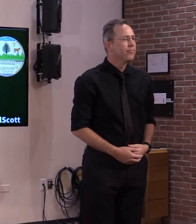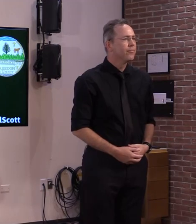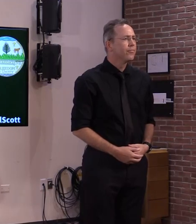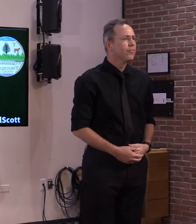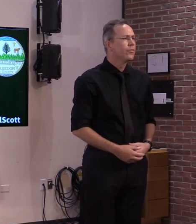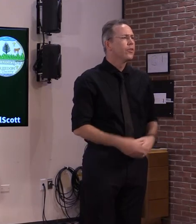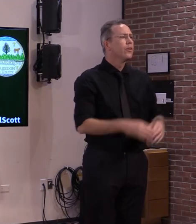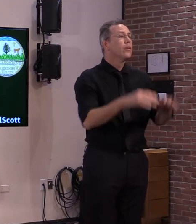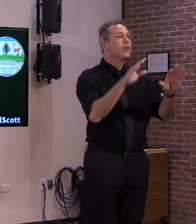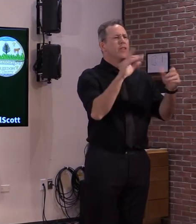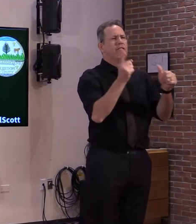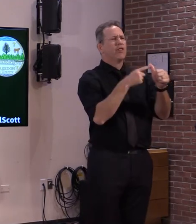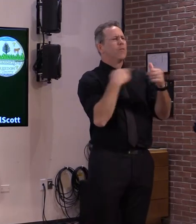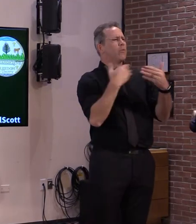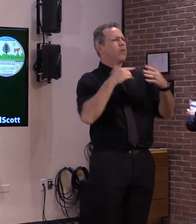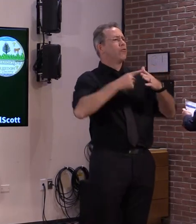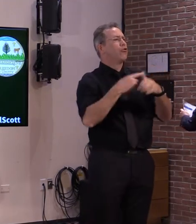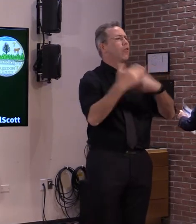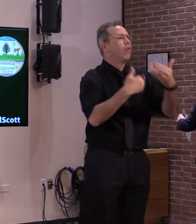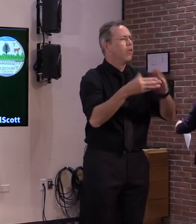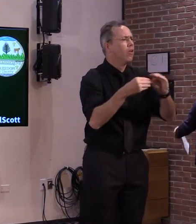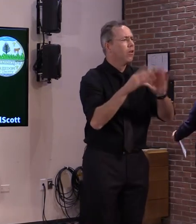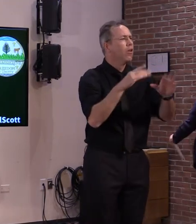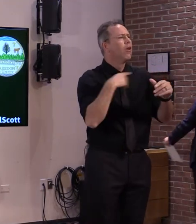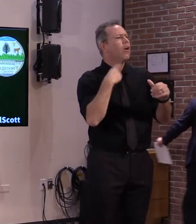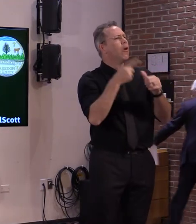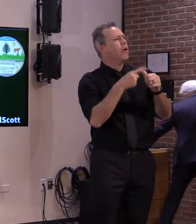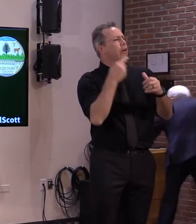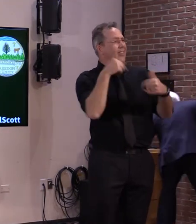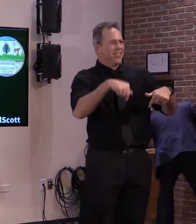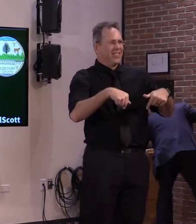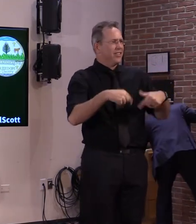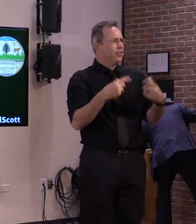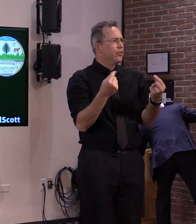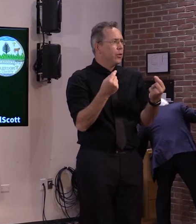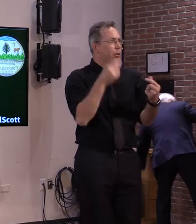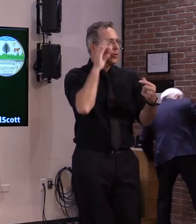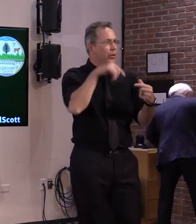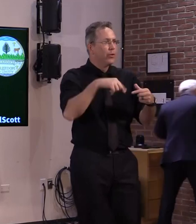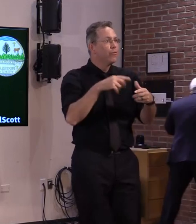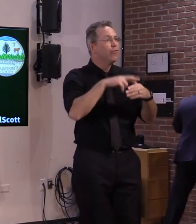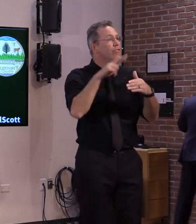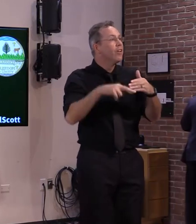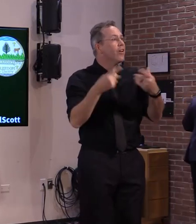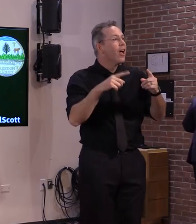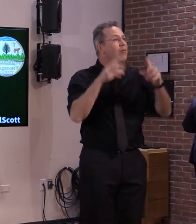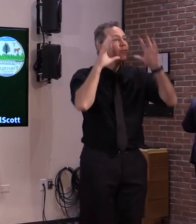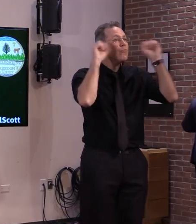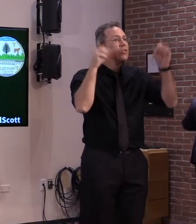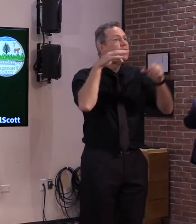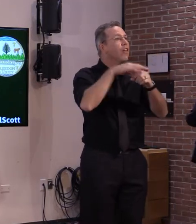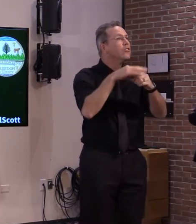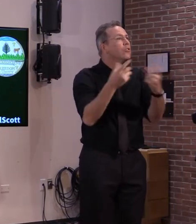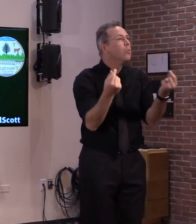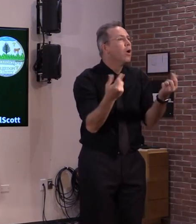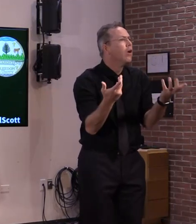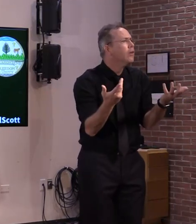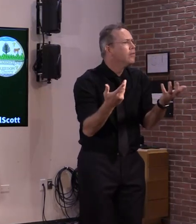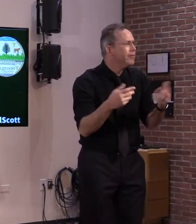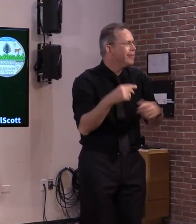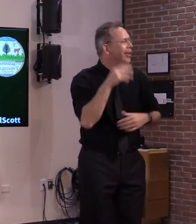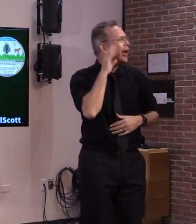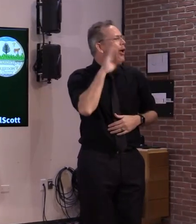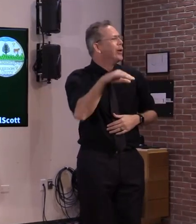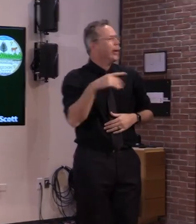First of all, it appears we're getting closer to knowing the result of the presidential election. I know this process has caused